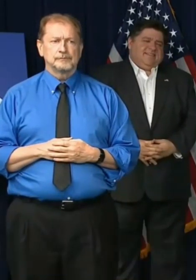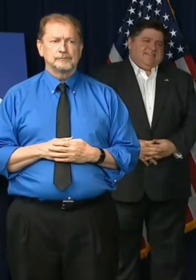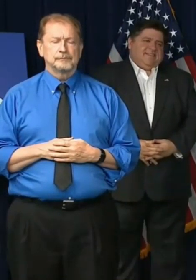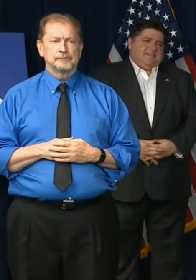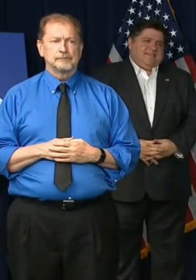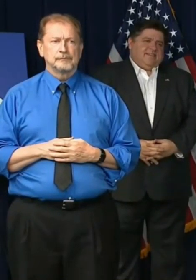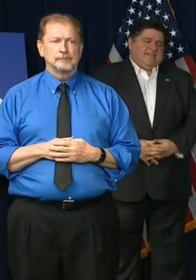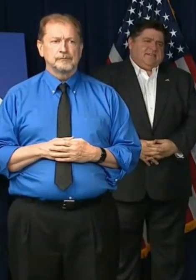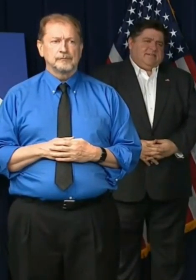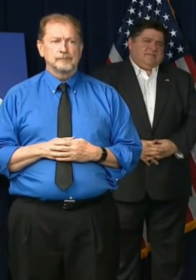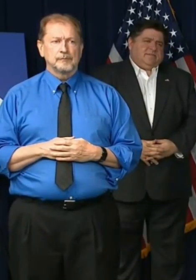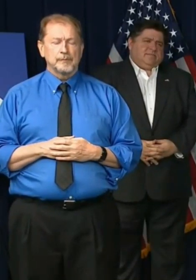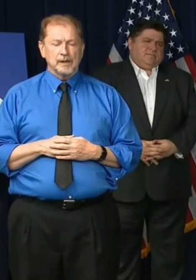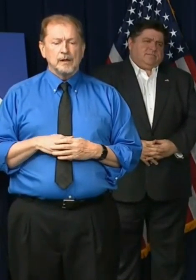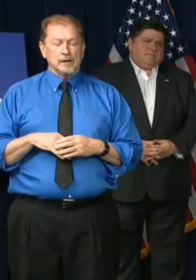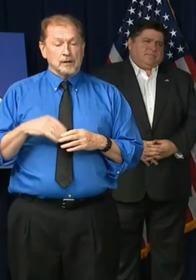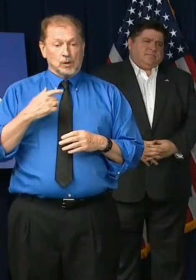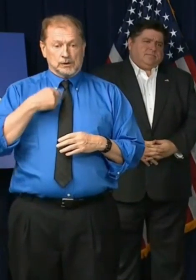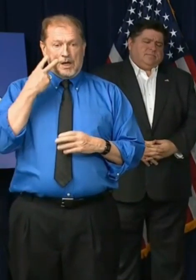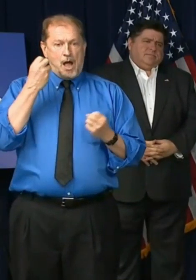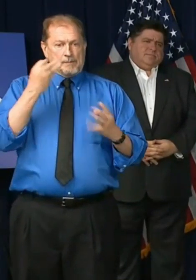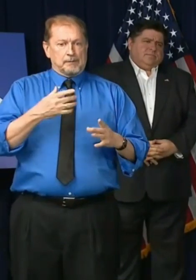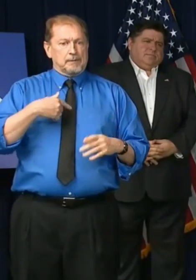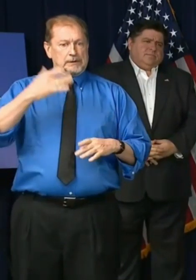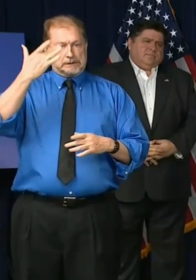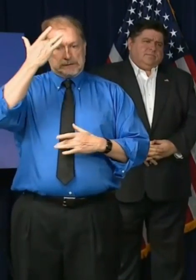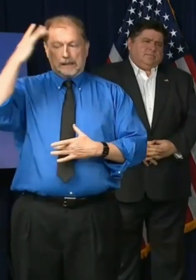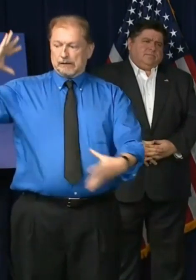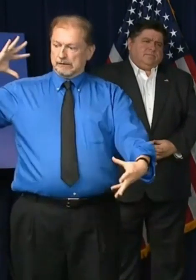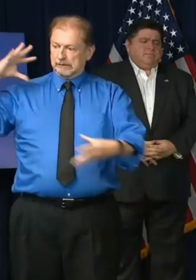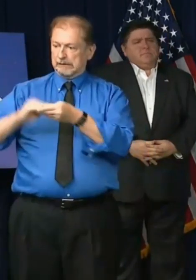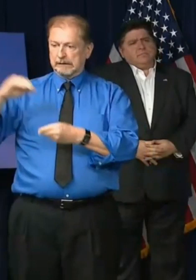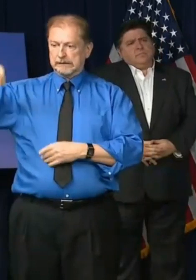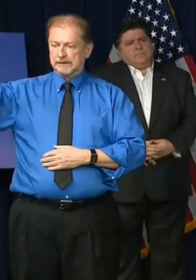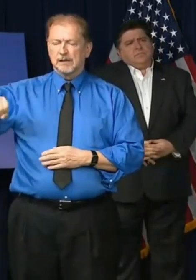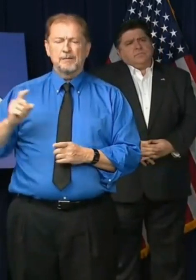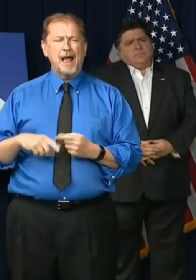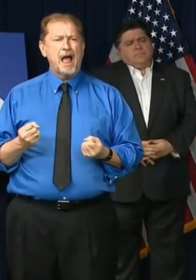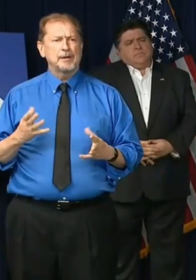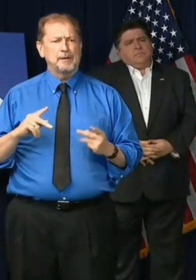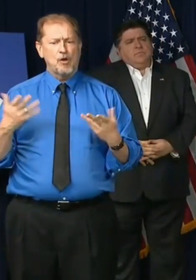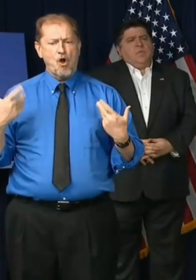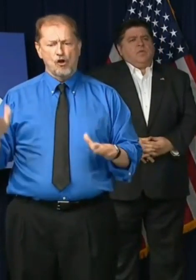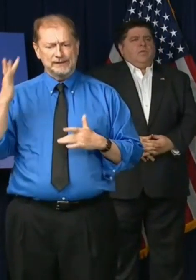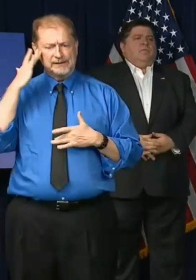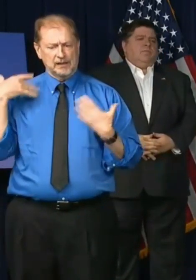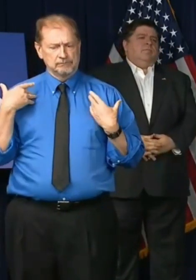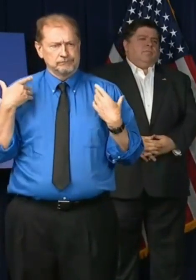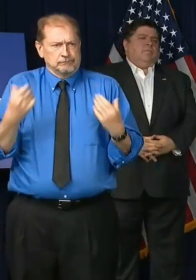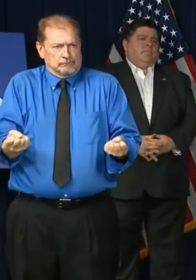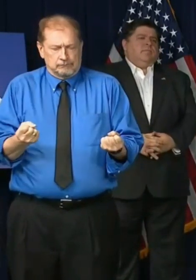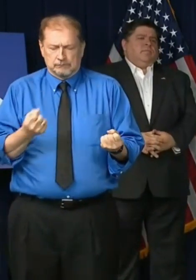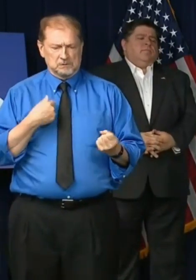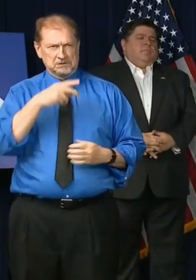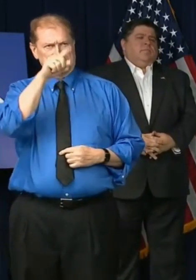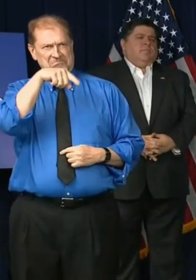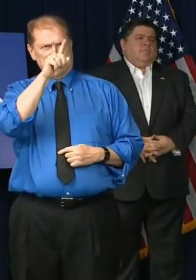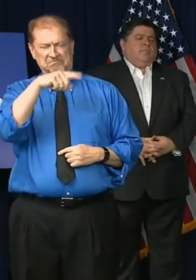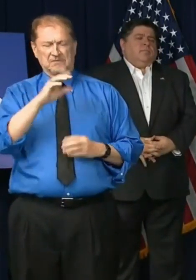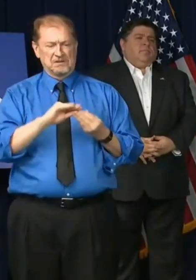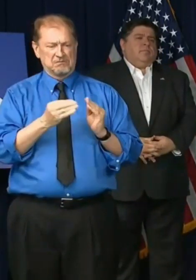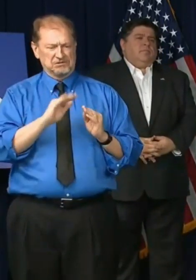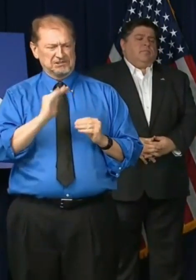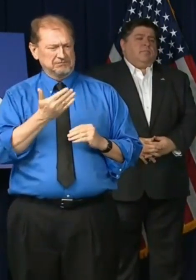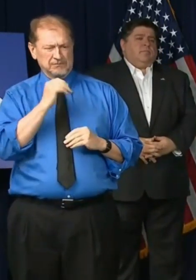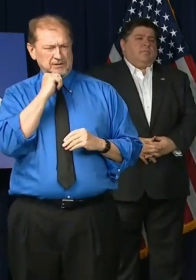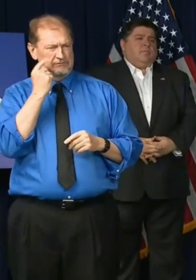on COVID-19 recovery or hospital releases here in Illinois opposed to some other states. Maryland, it's listed with the rest of the daily numbers. We